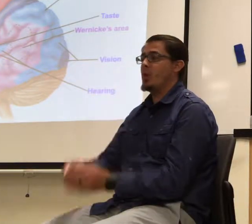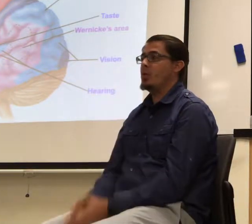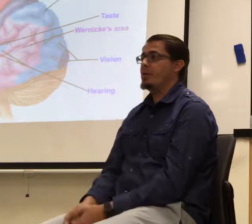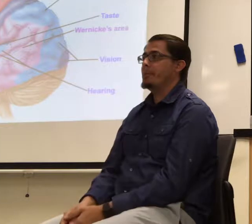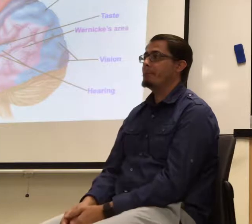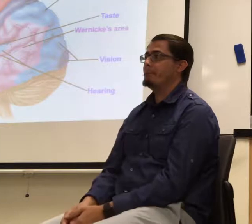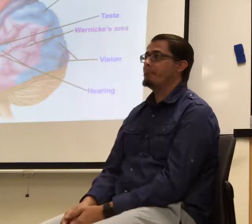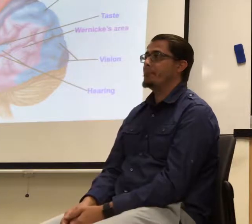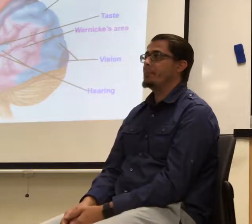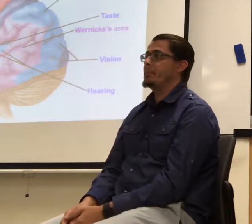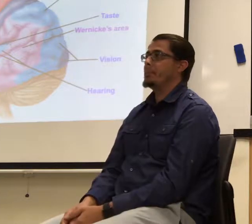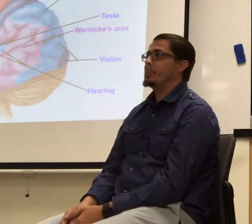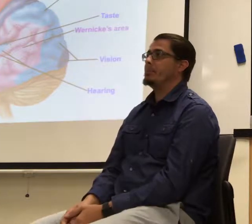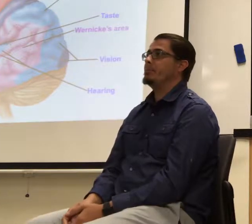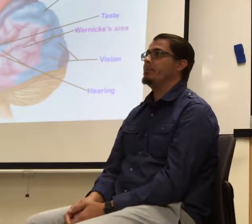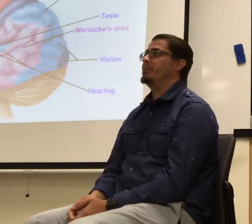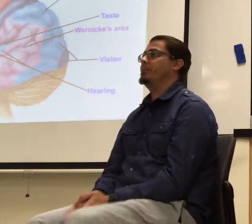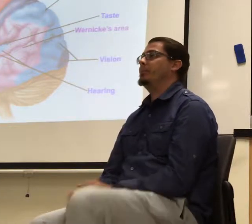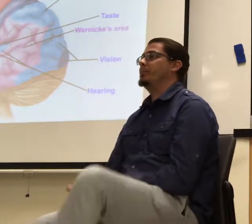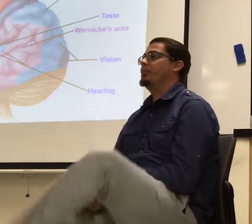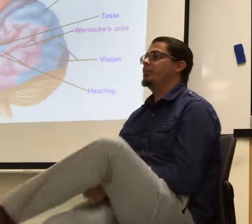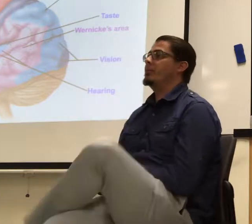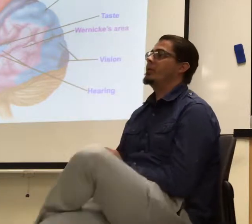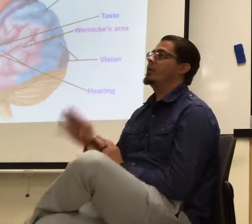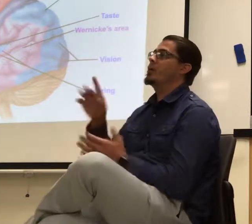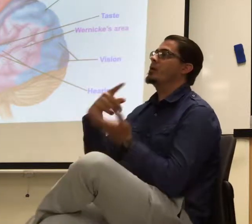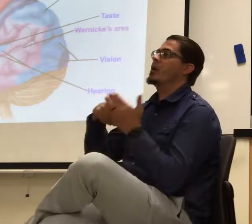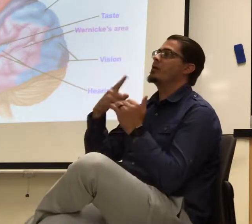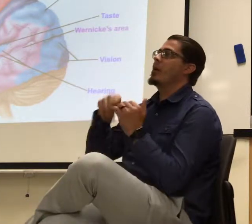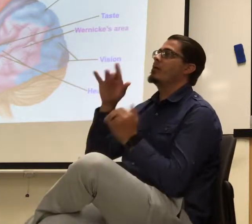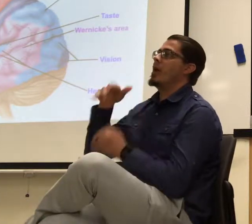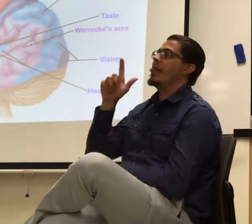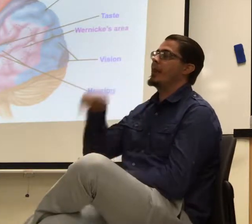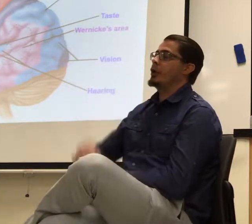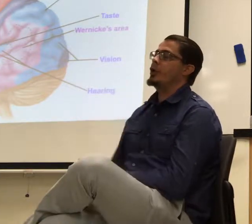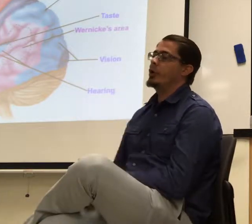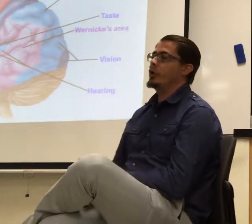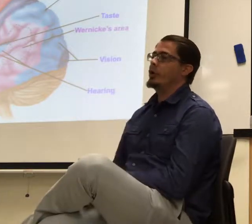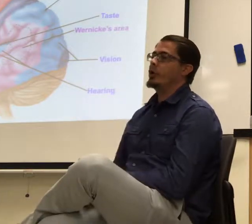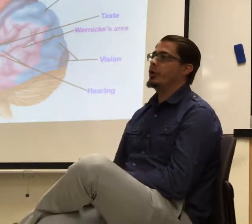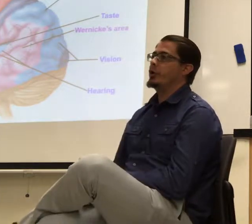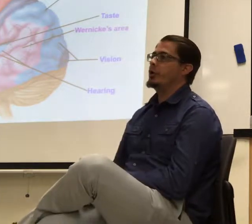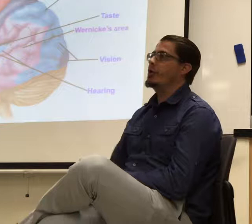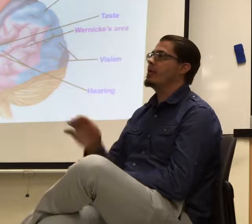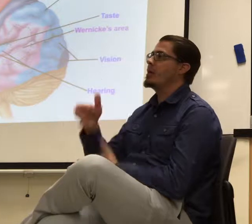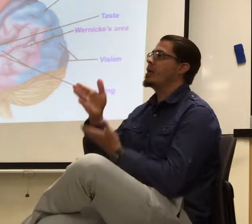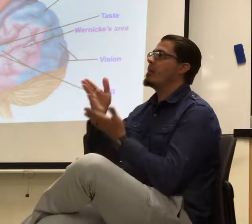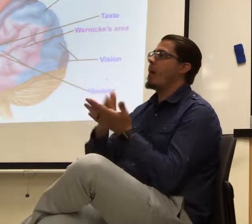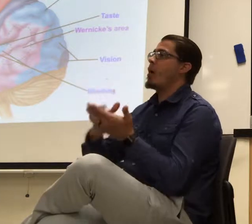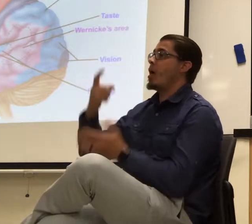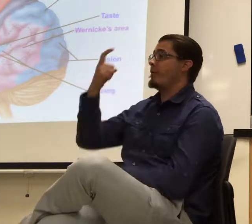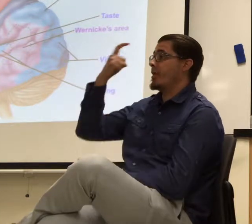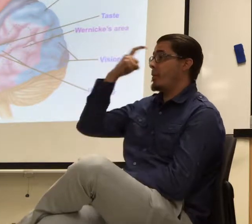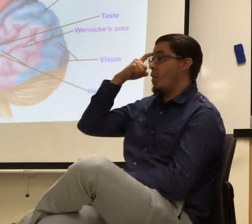in the inner ear. Talk about those later. But anyways, that's the part of the brain for